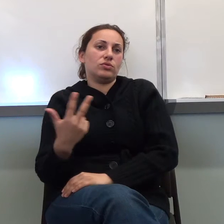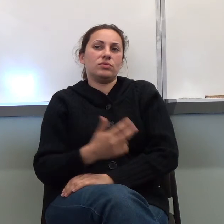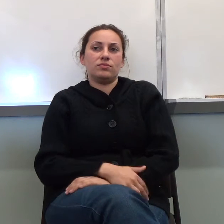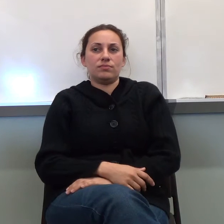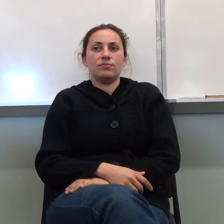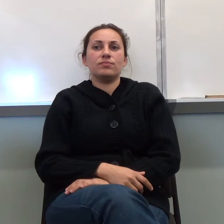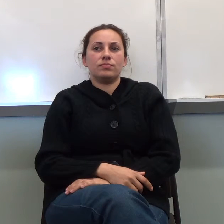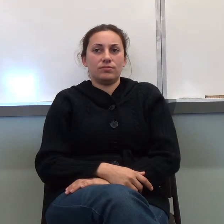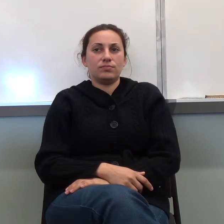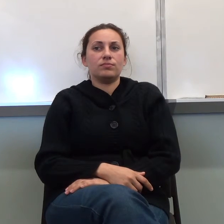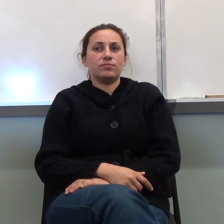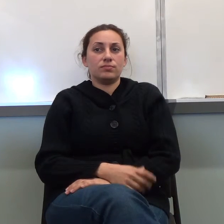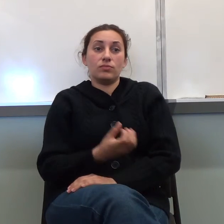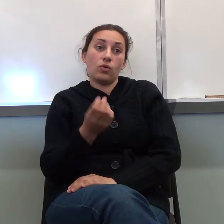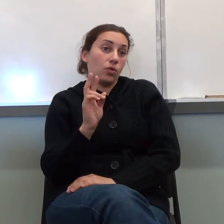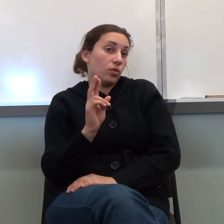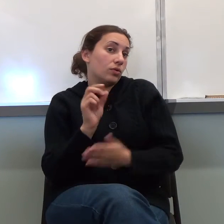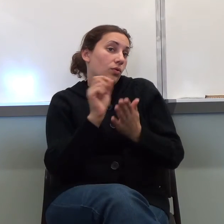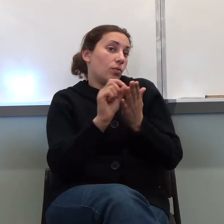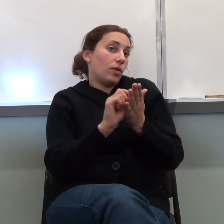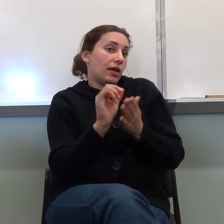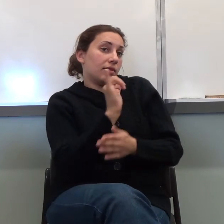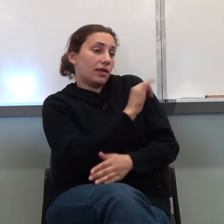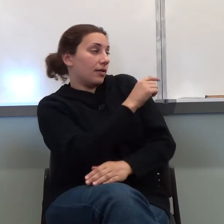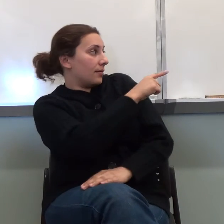Or we can write it just this way.